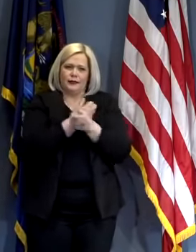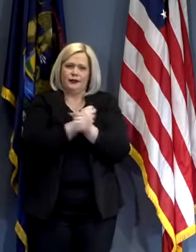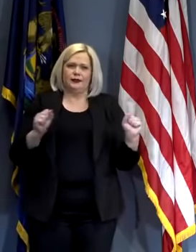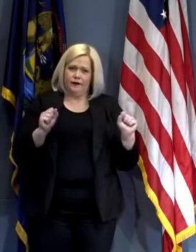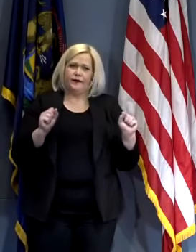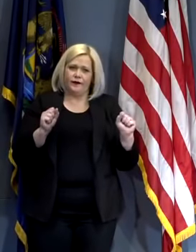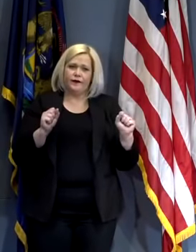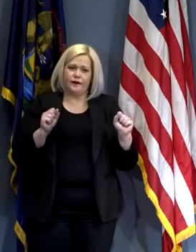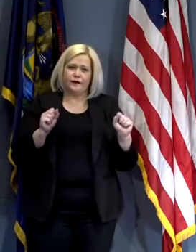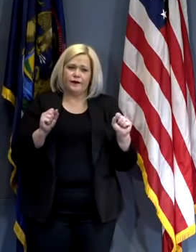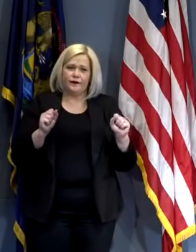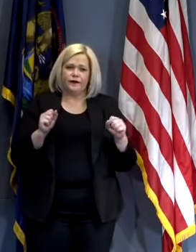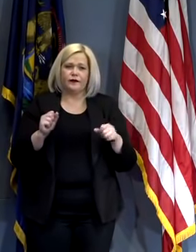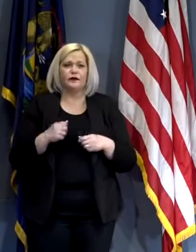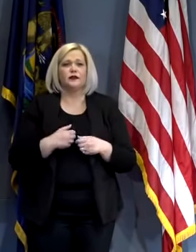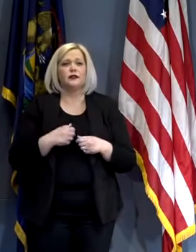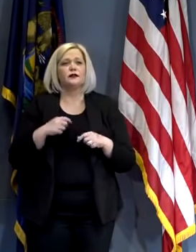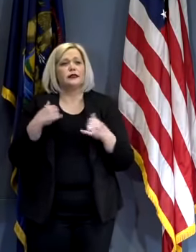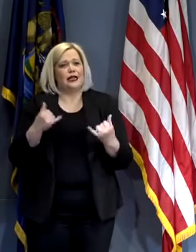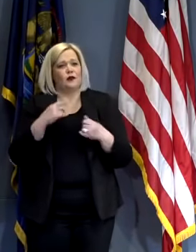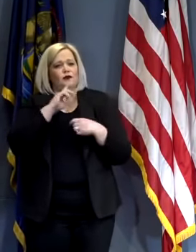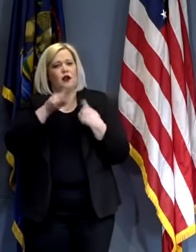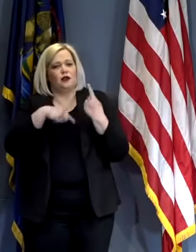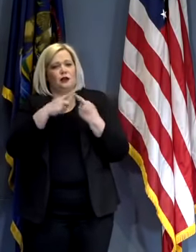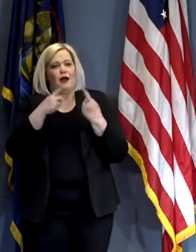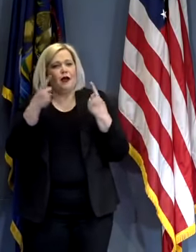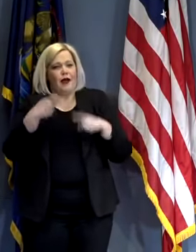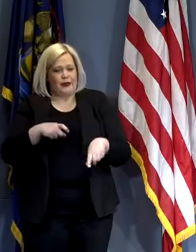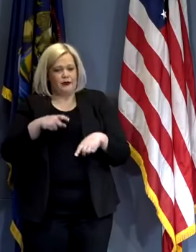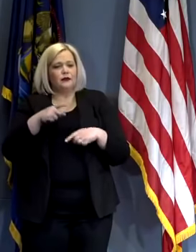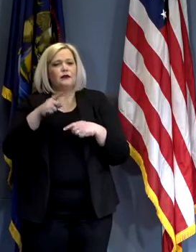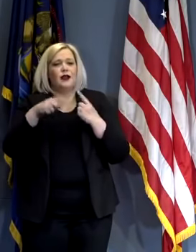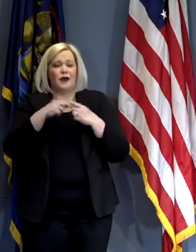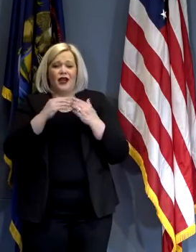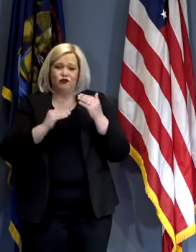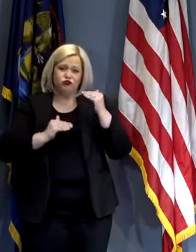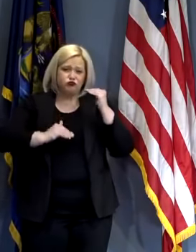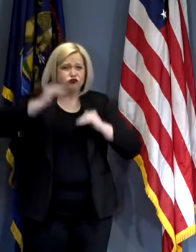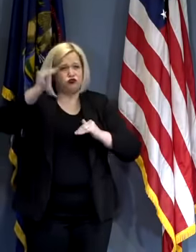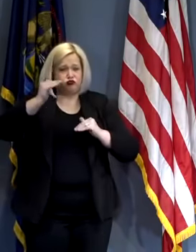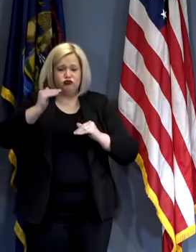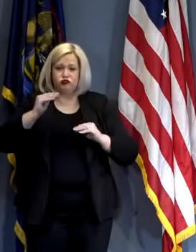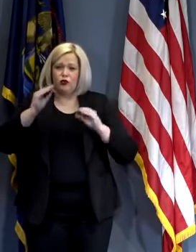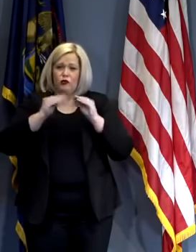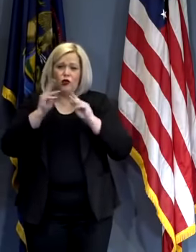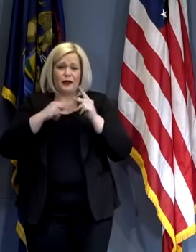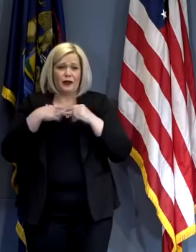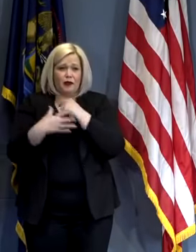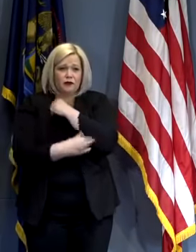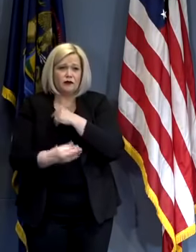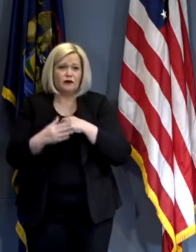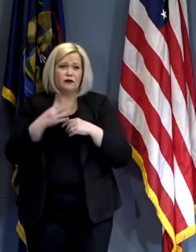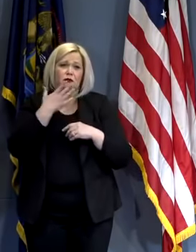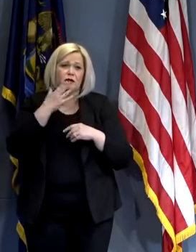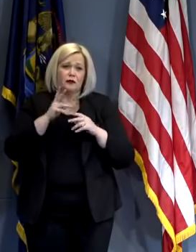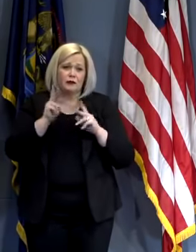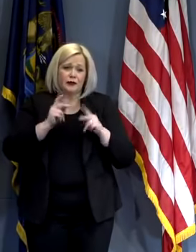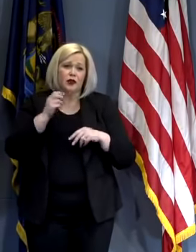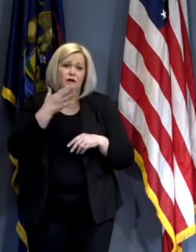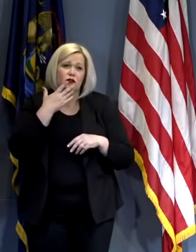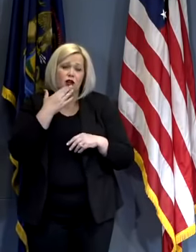to address the disparities in health we've seen over the past 6 weeks play out here in our state and across the country. This virus